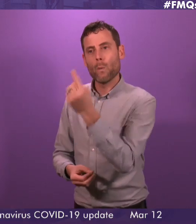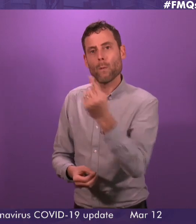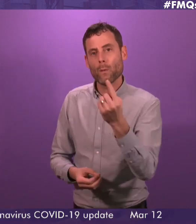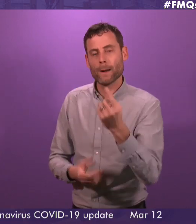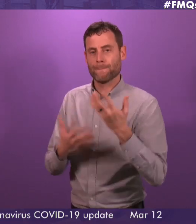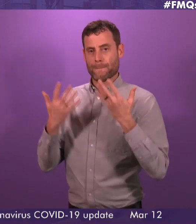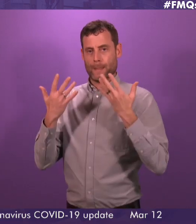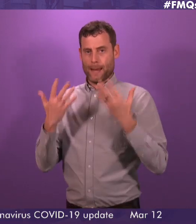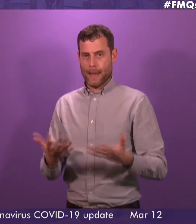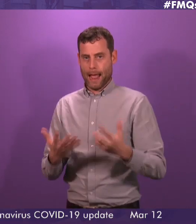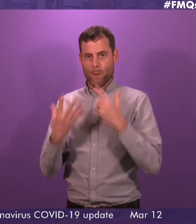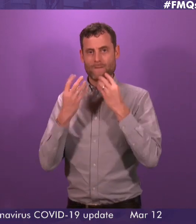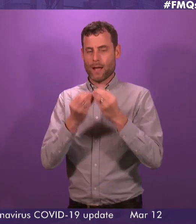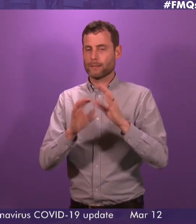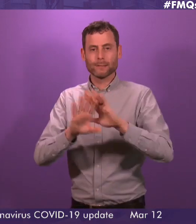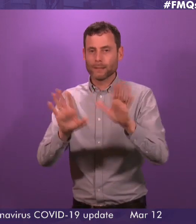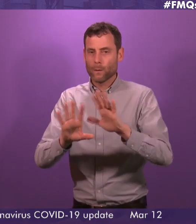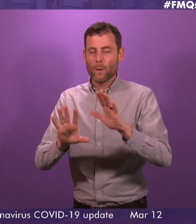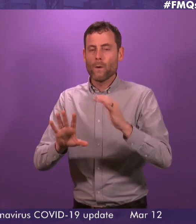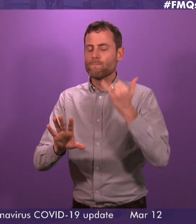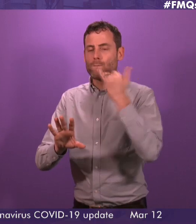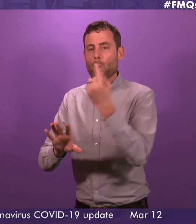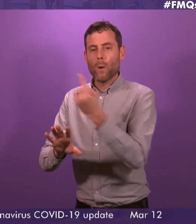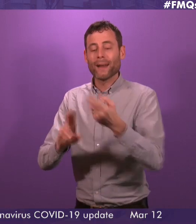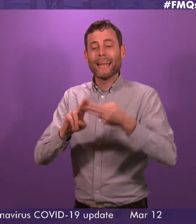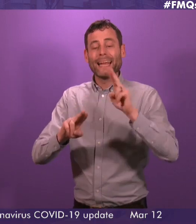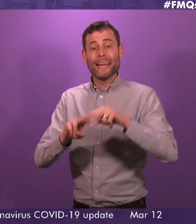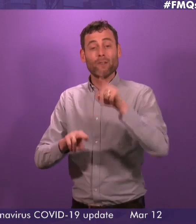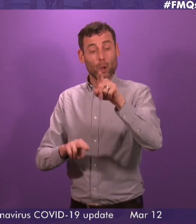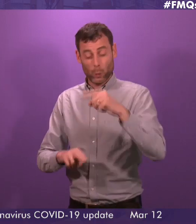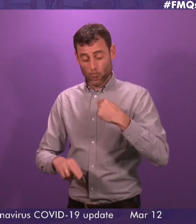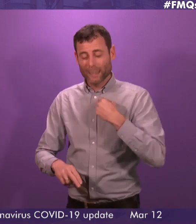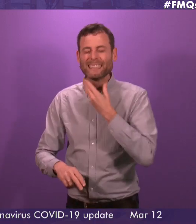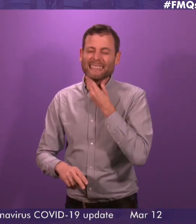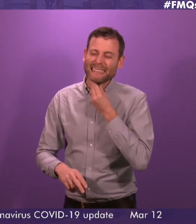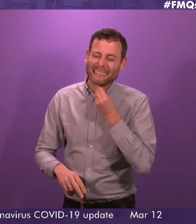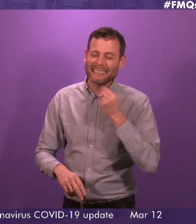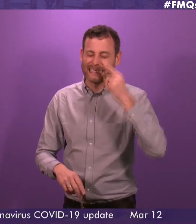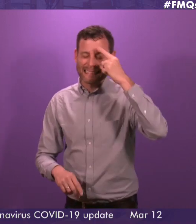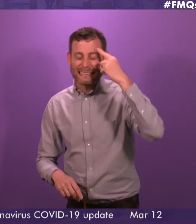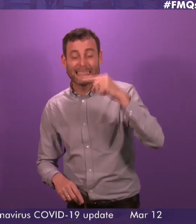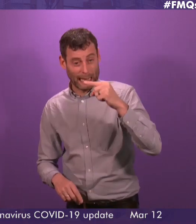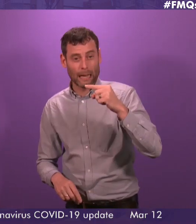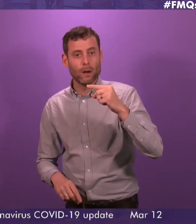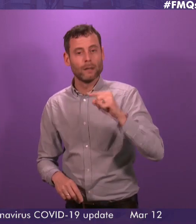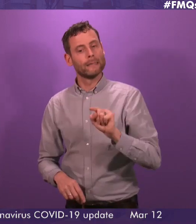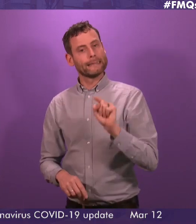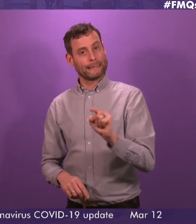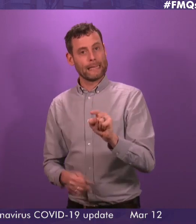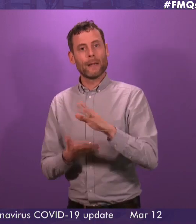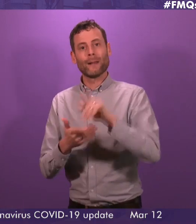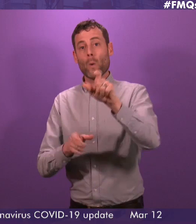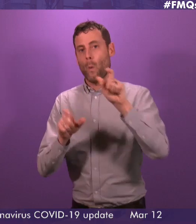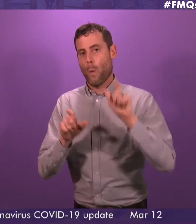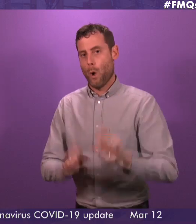are now saying to people, if you have symptoms that are indicative of coronavirus, that is that persistent dry cough